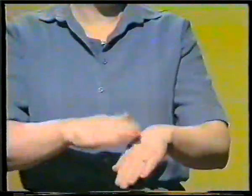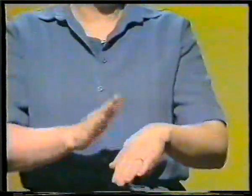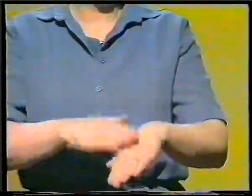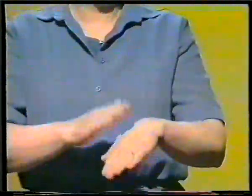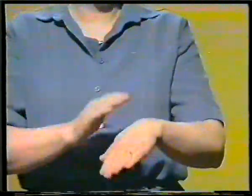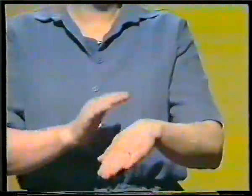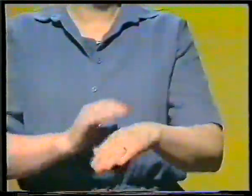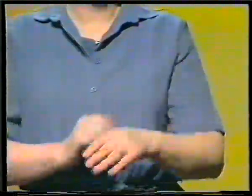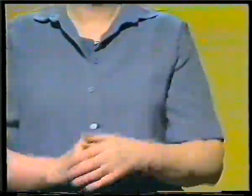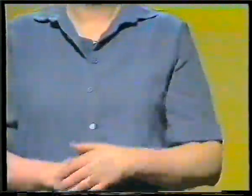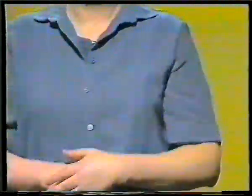Trouble.